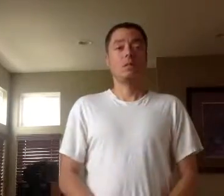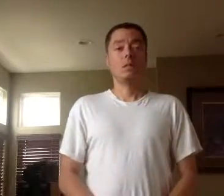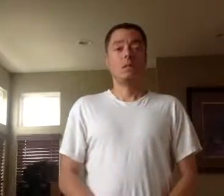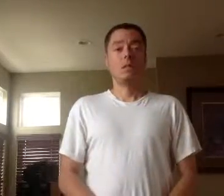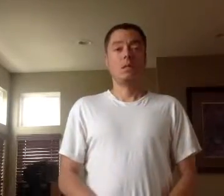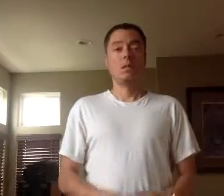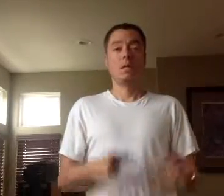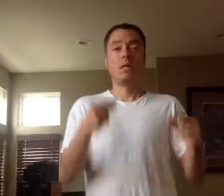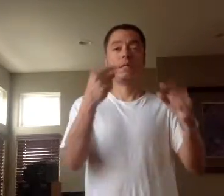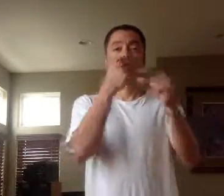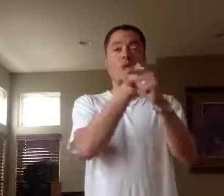geometry,